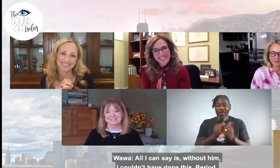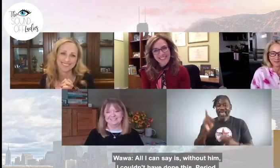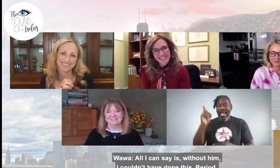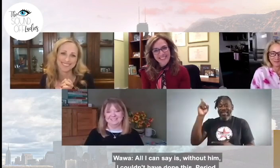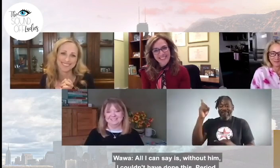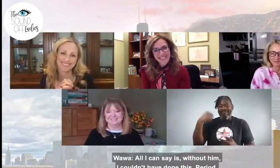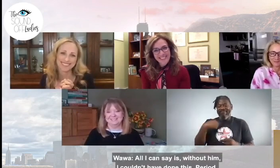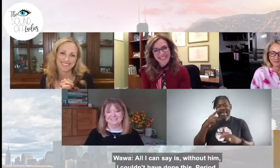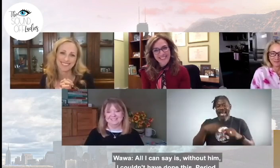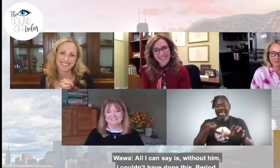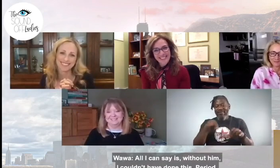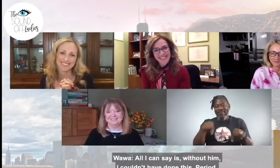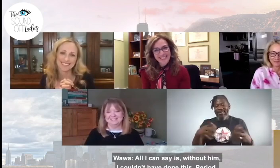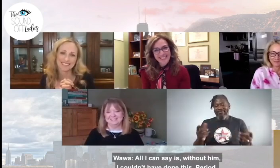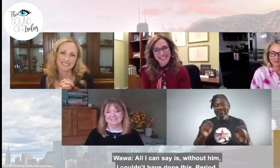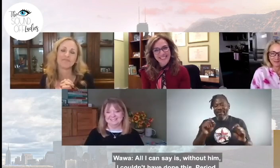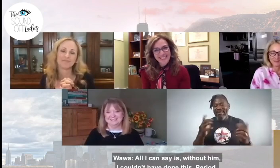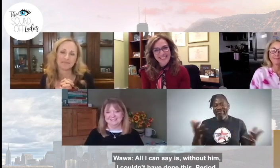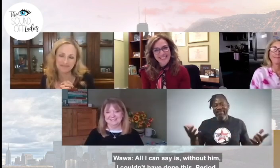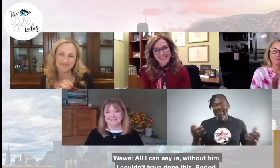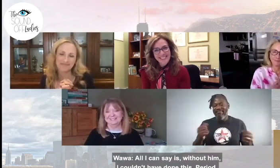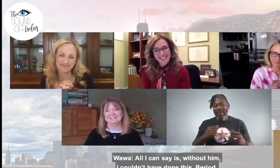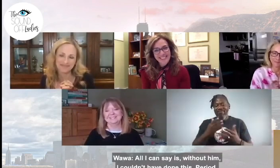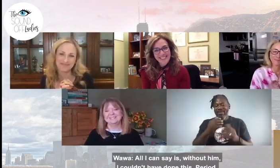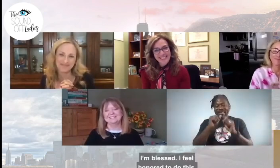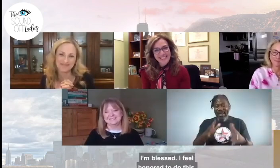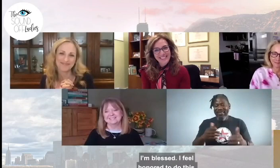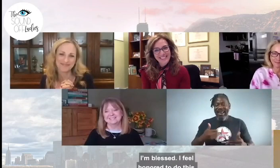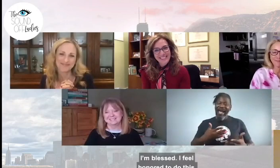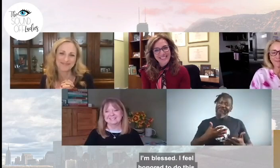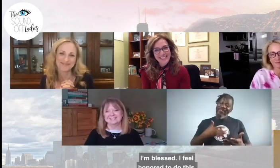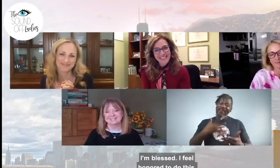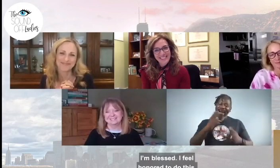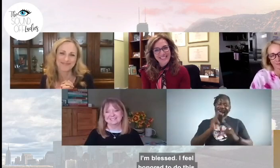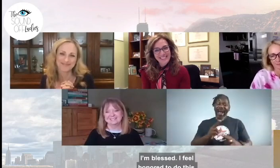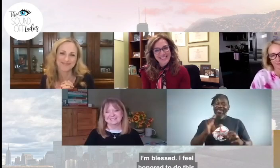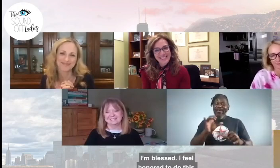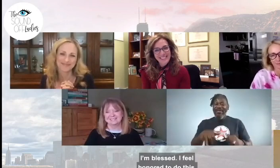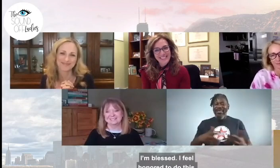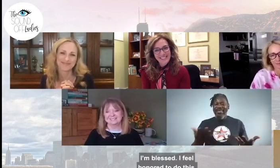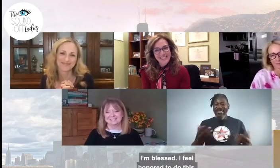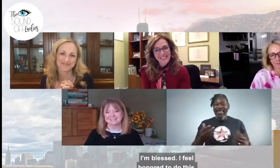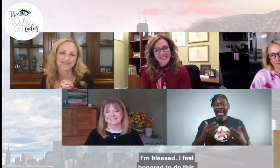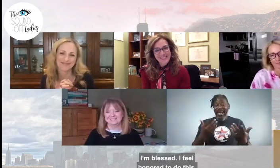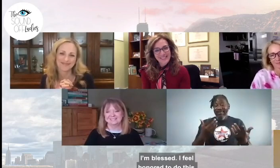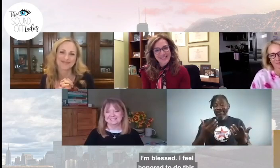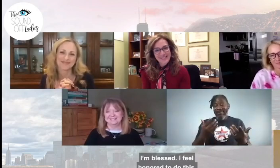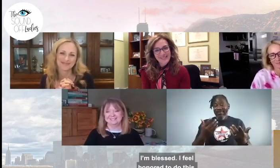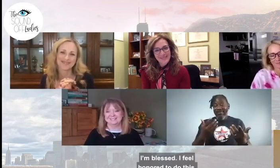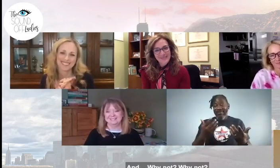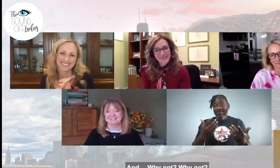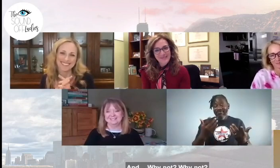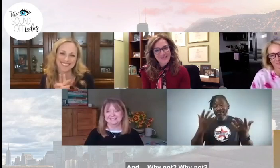All I can say, without him, I couldn't have done this, period. Without God, I feel blessed and I really